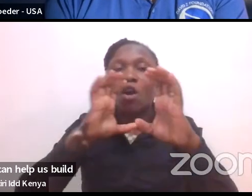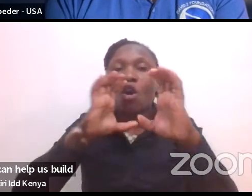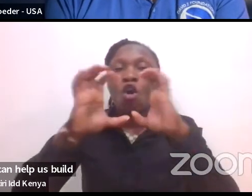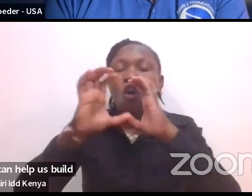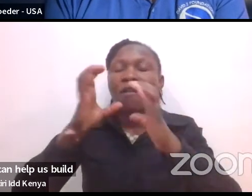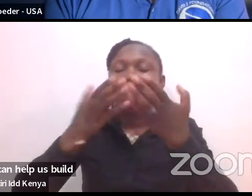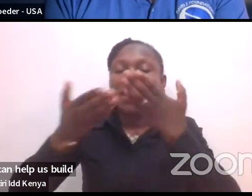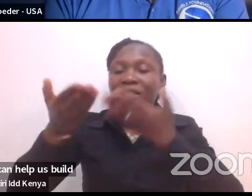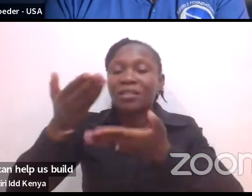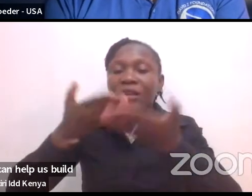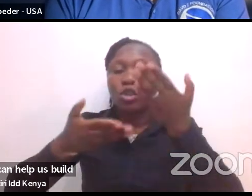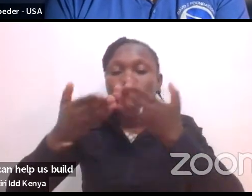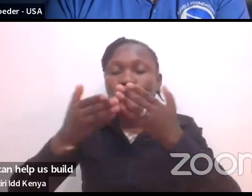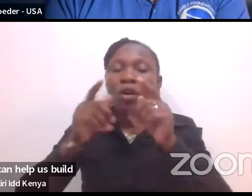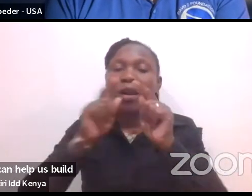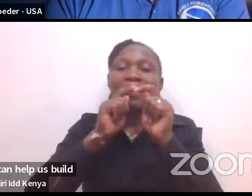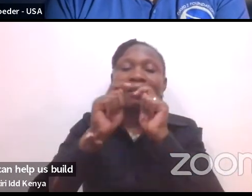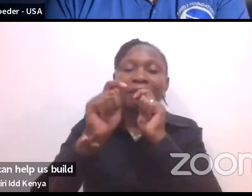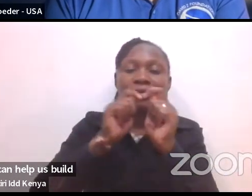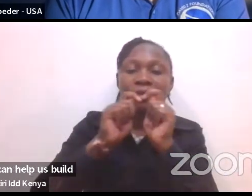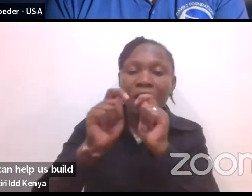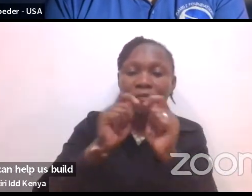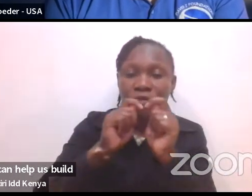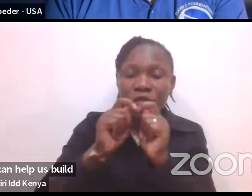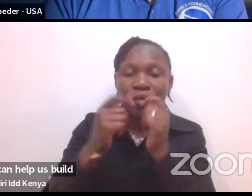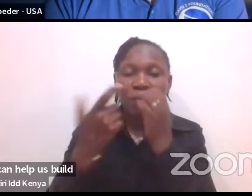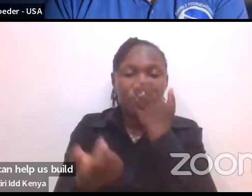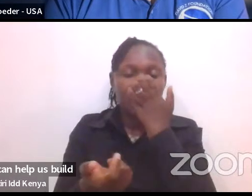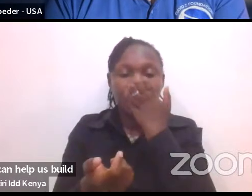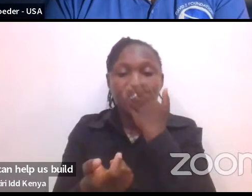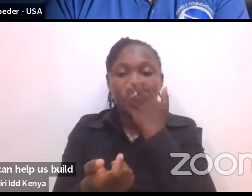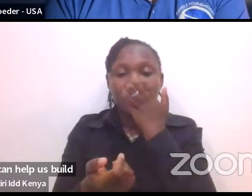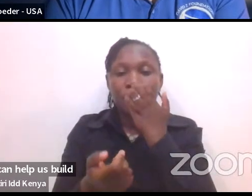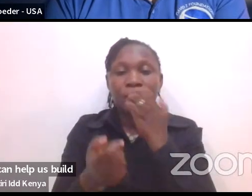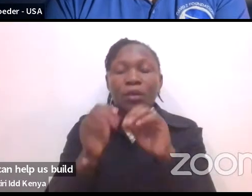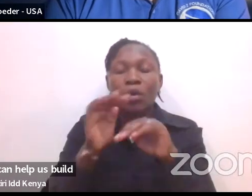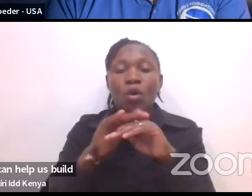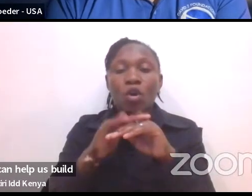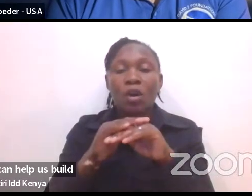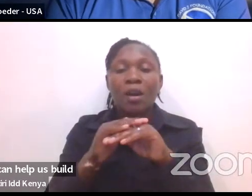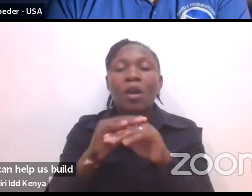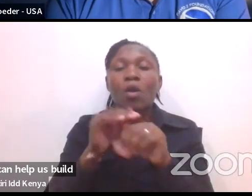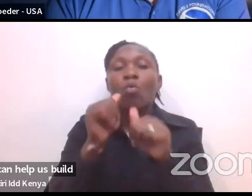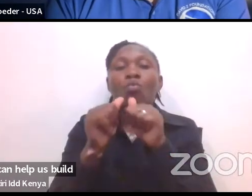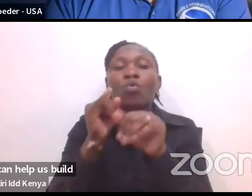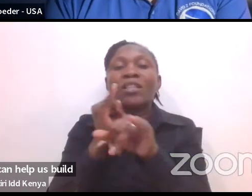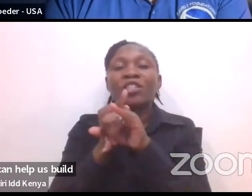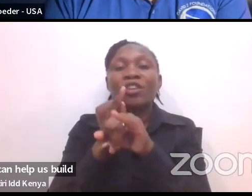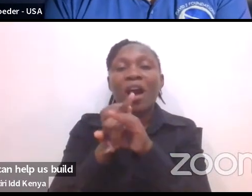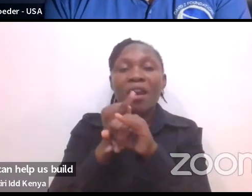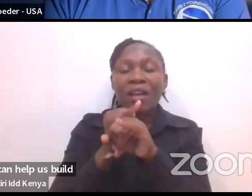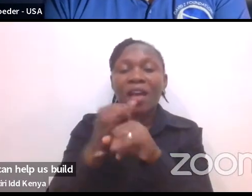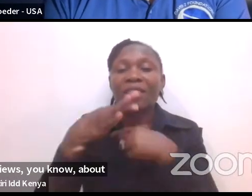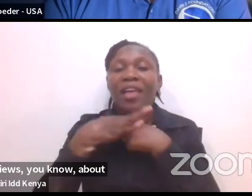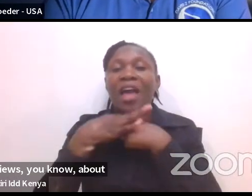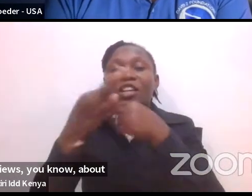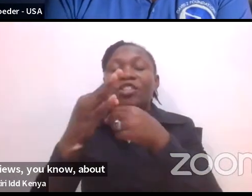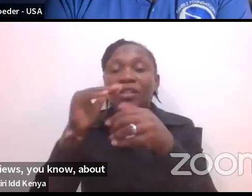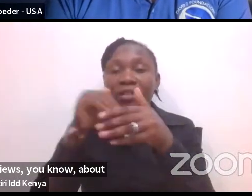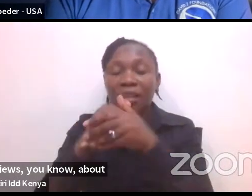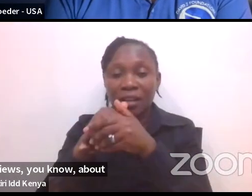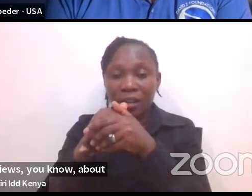informal interviews about what careers they're interested in, and